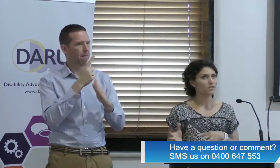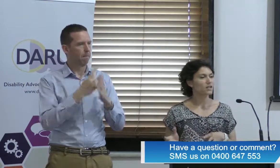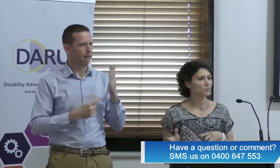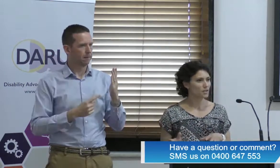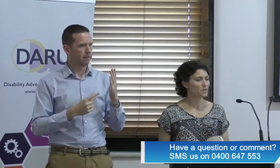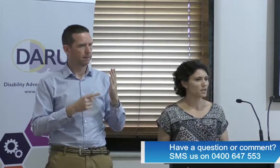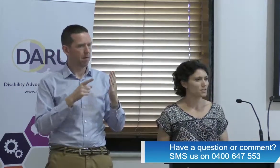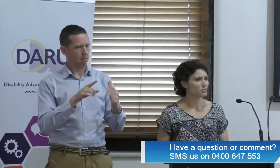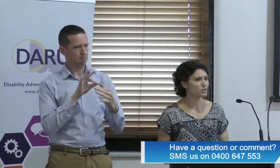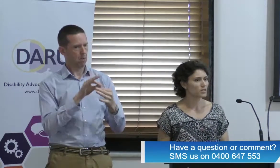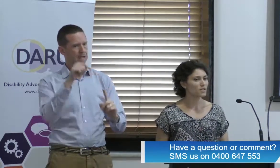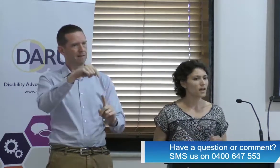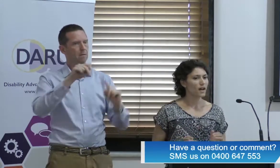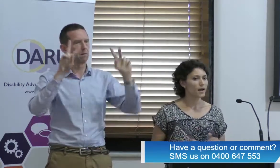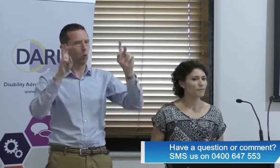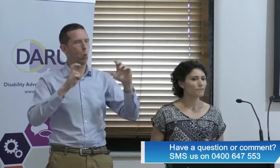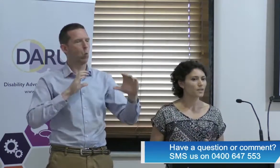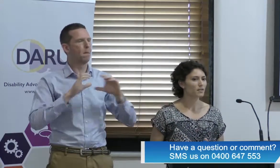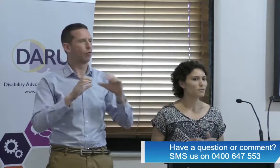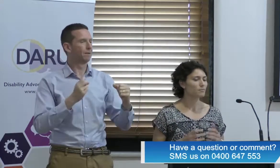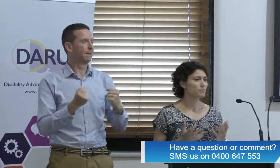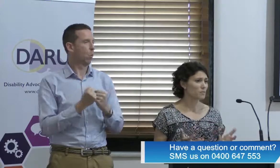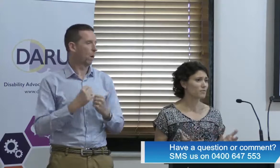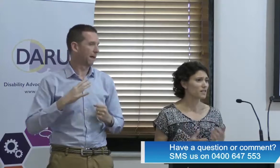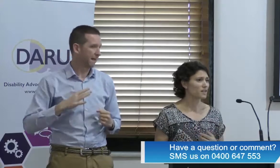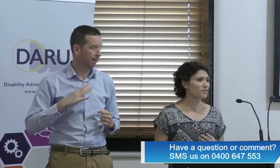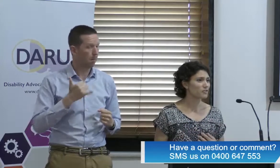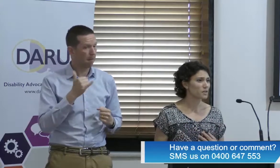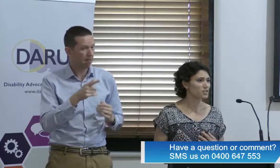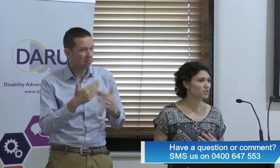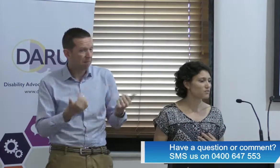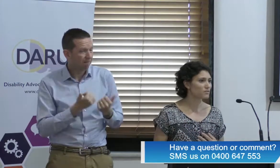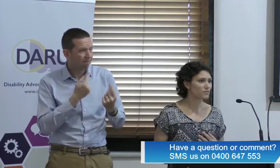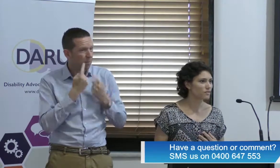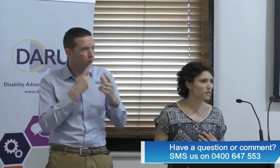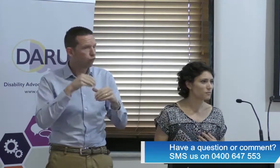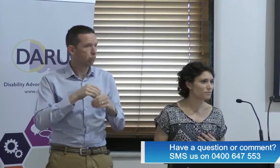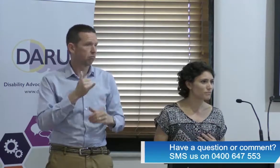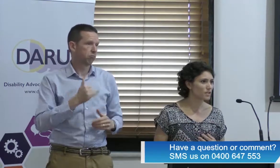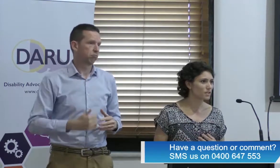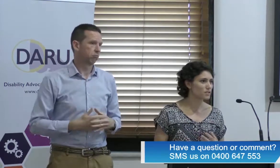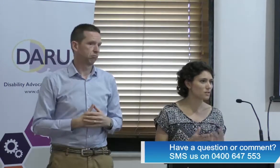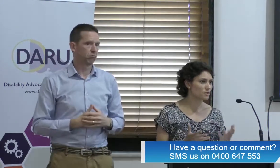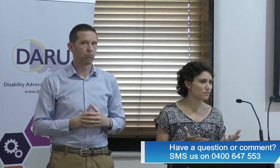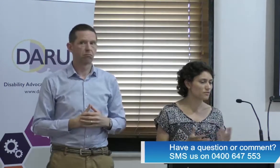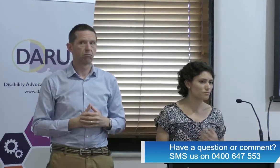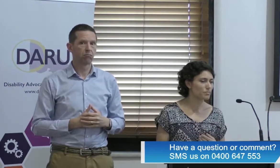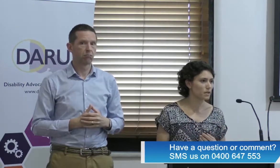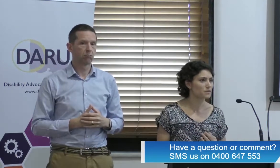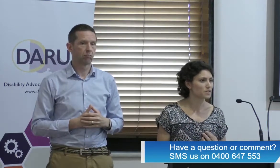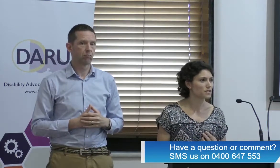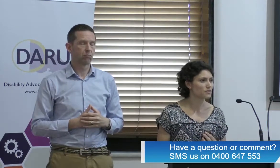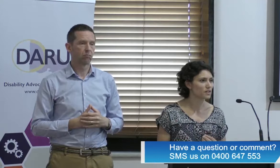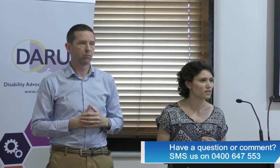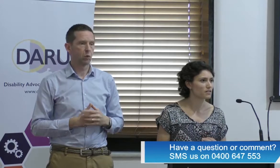are associated with communication support needs, might provide enough information in terms of being